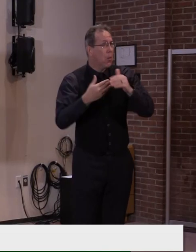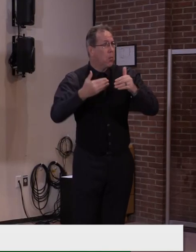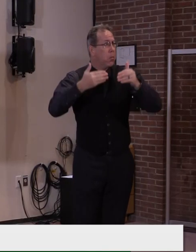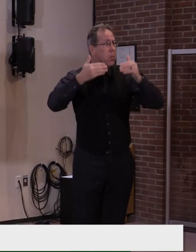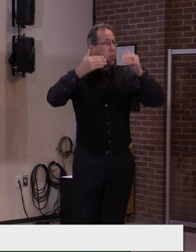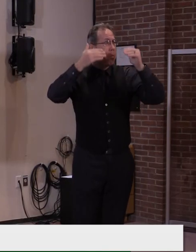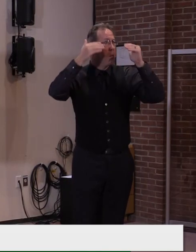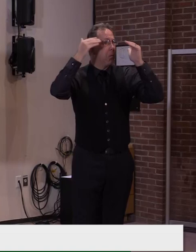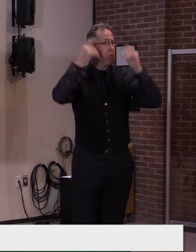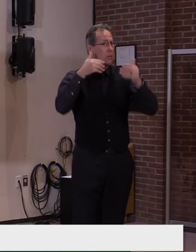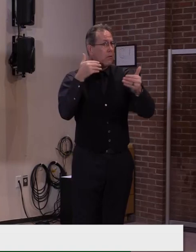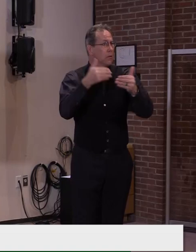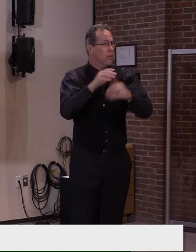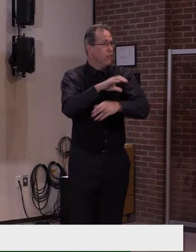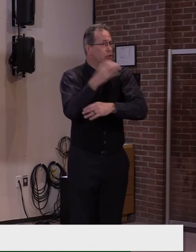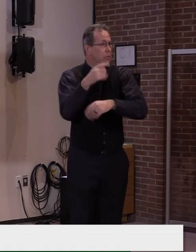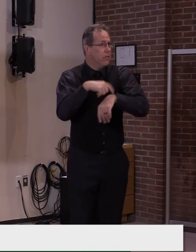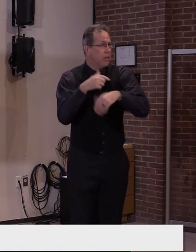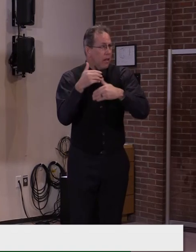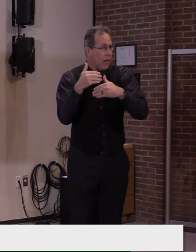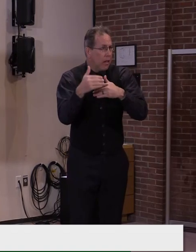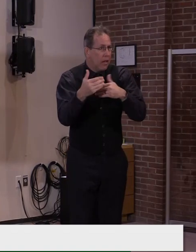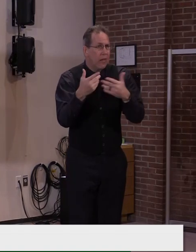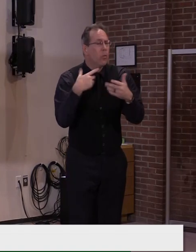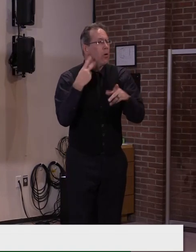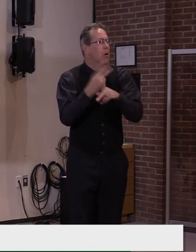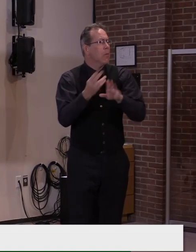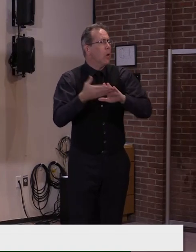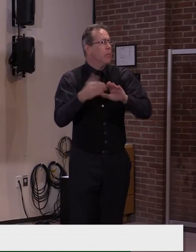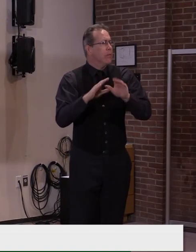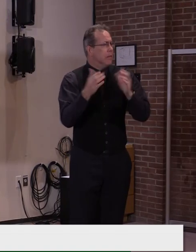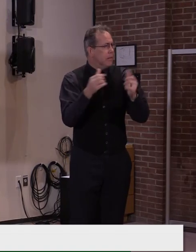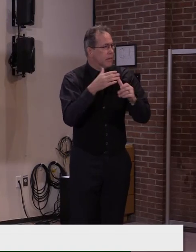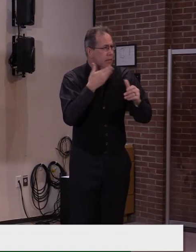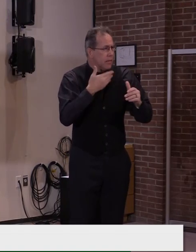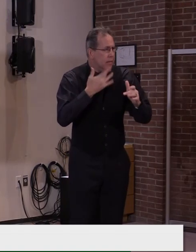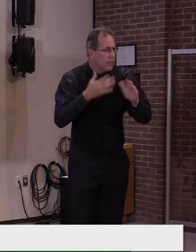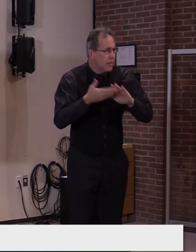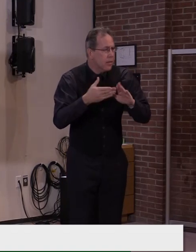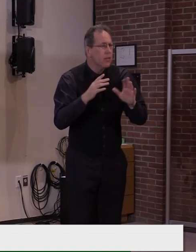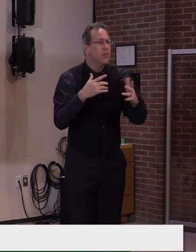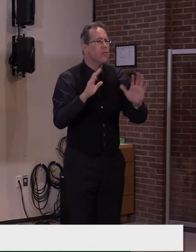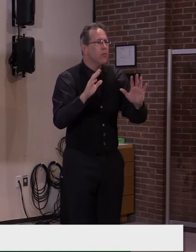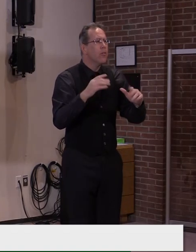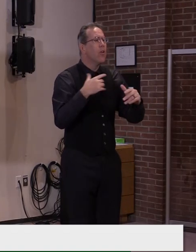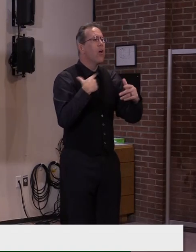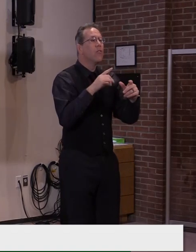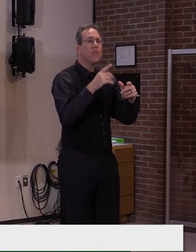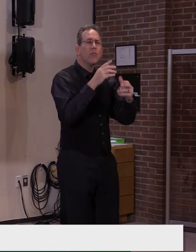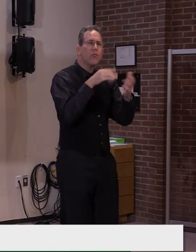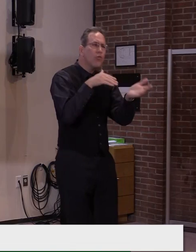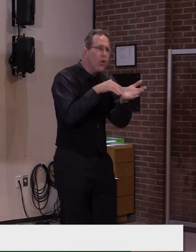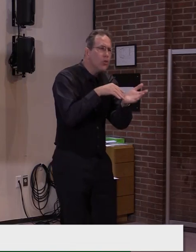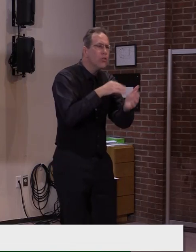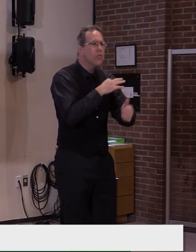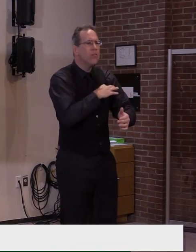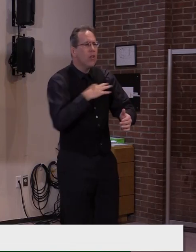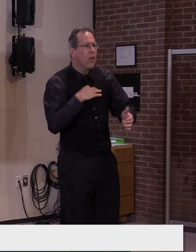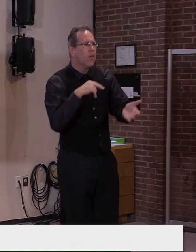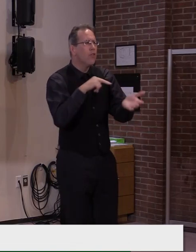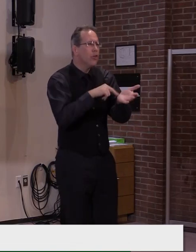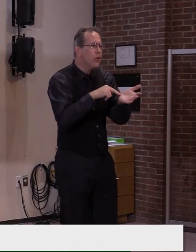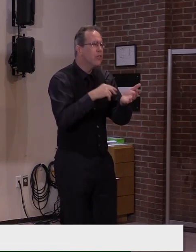gathering. But I do want to thank healthcare workers, hospital staff, as well as FEMA and EMS teams for all their work to